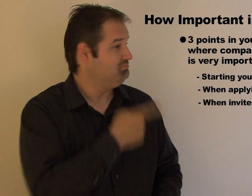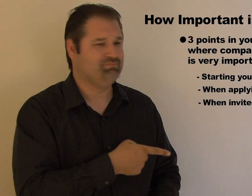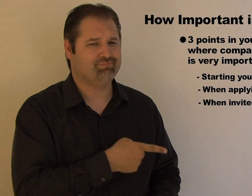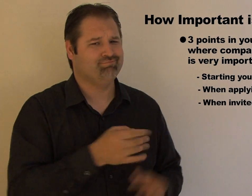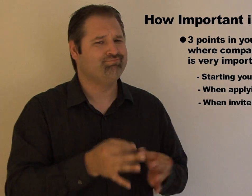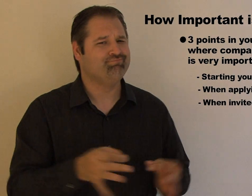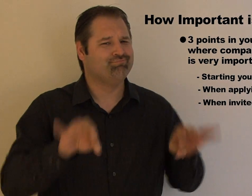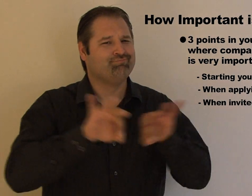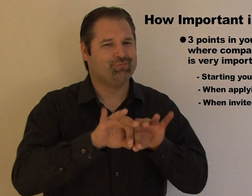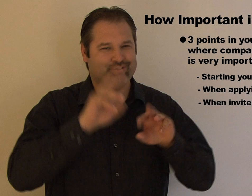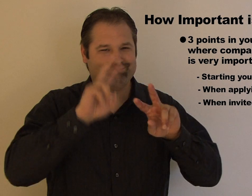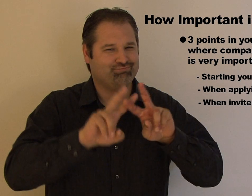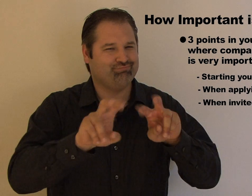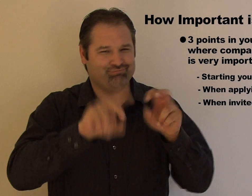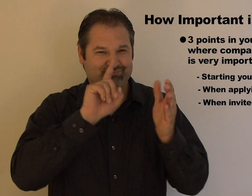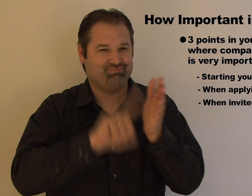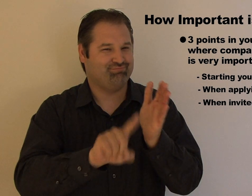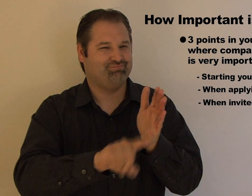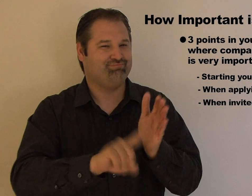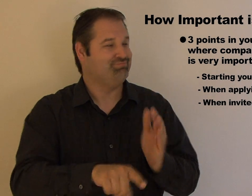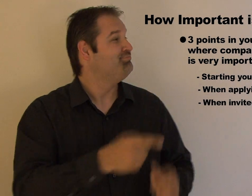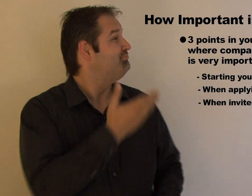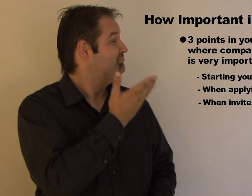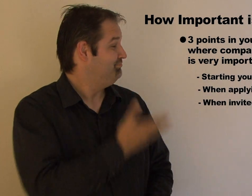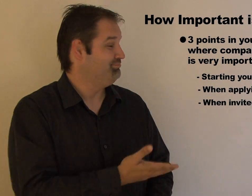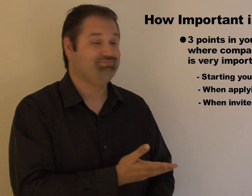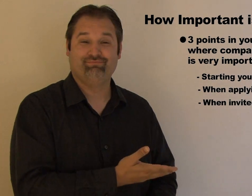This information explains why research is important.